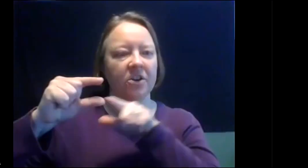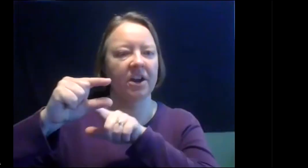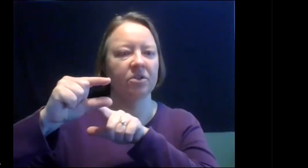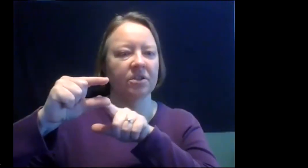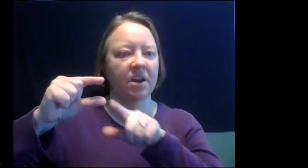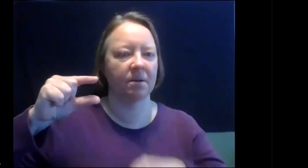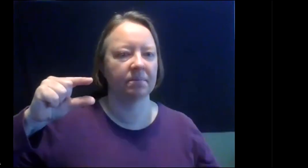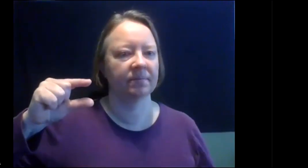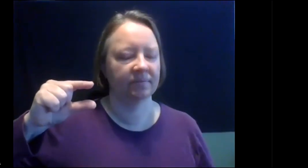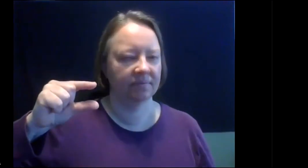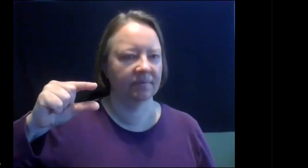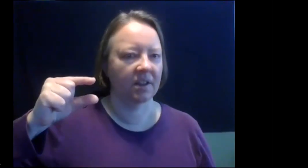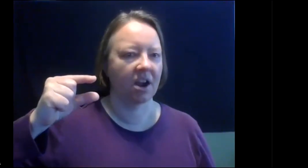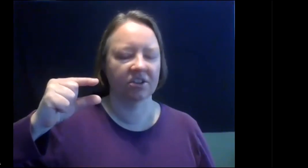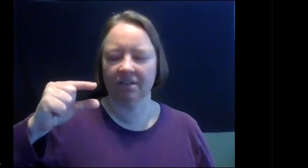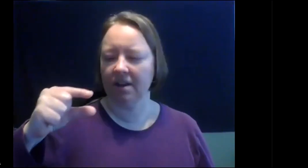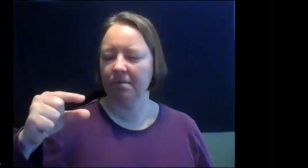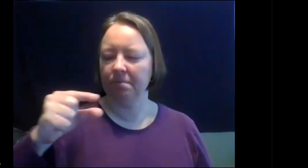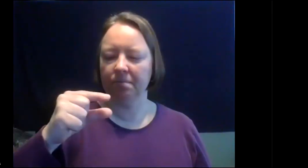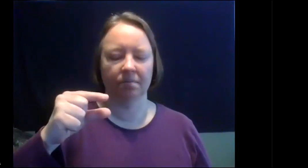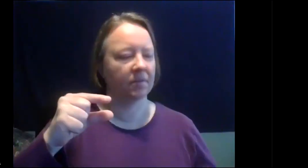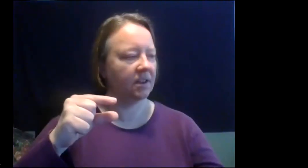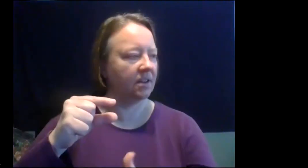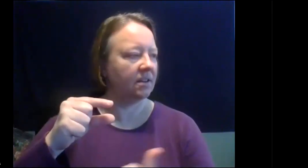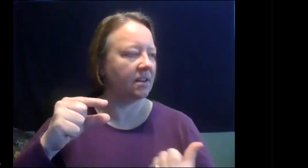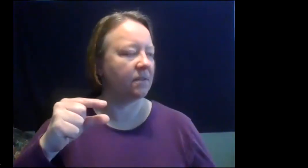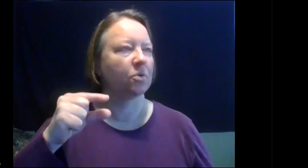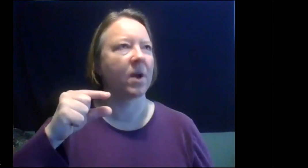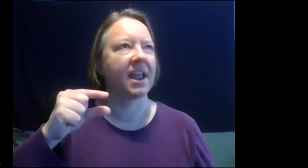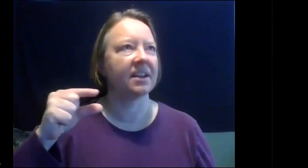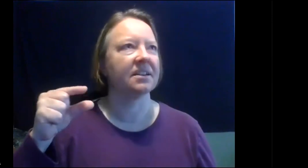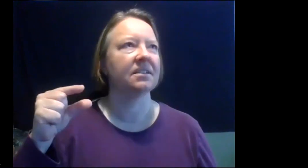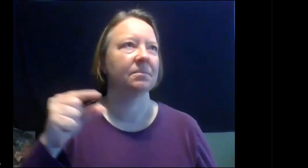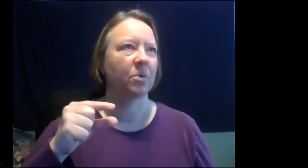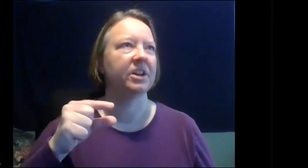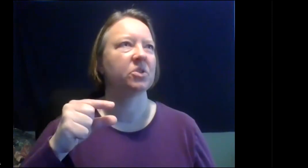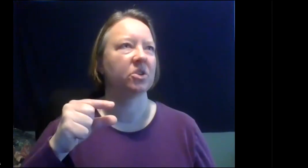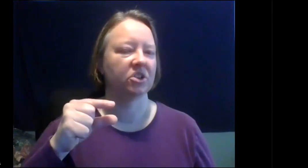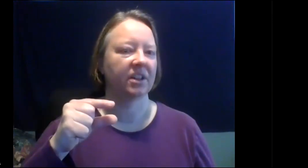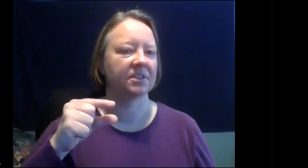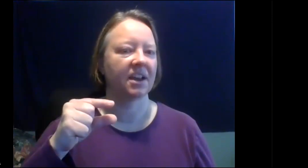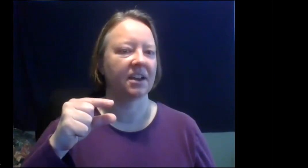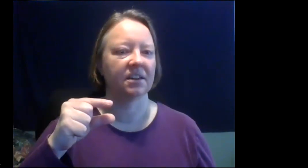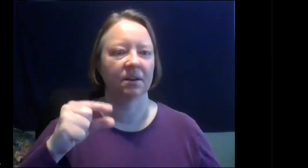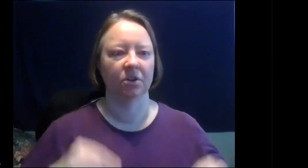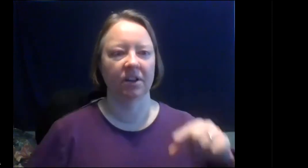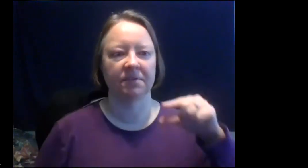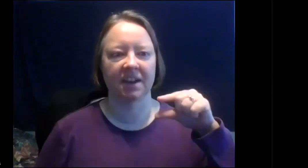finger and your thumb are, this is G. if you're right-handed, pointed towards your left side. If you're